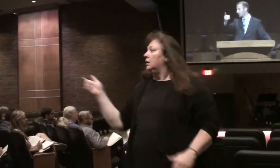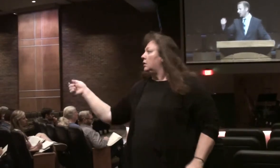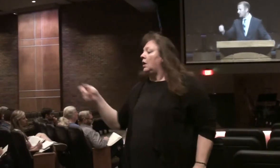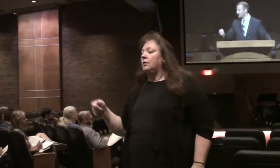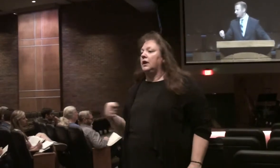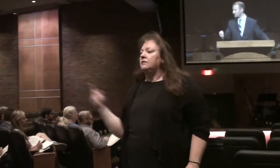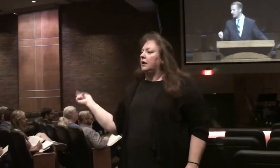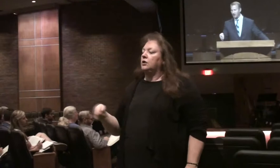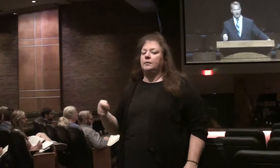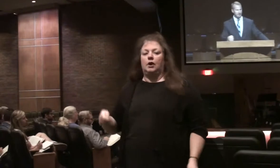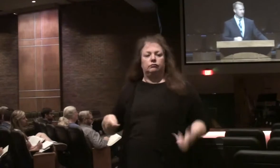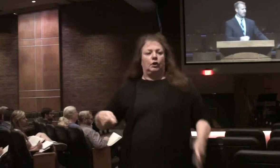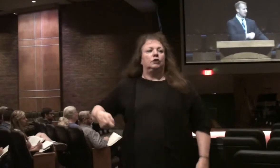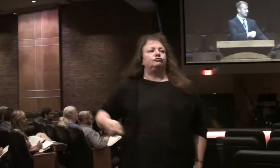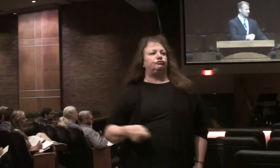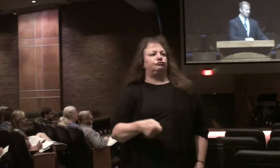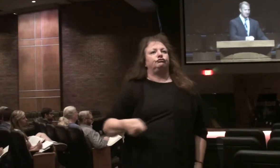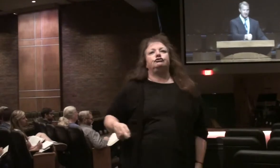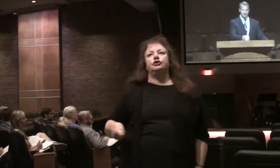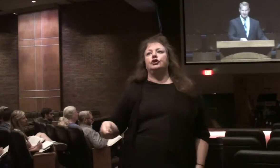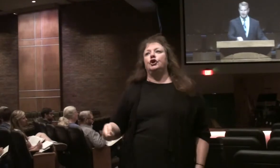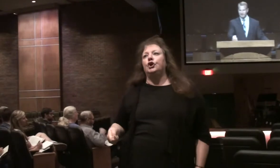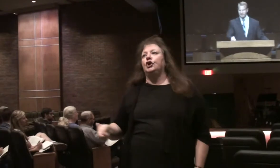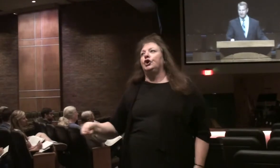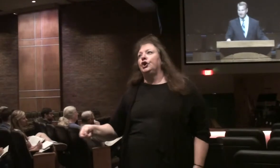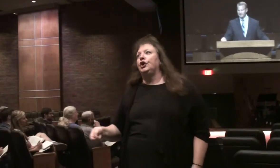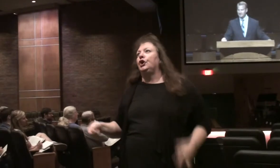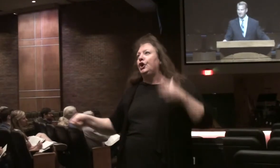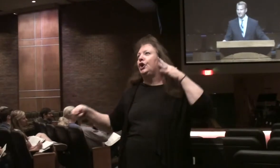now, come in here, turn it on, and